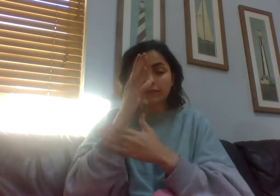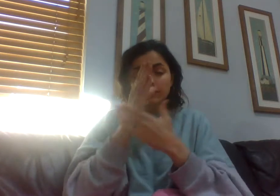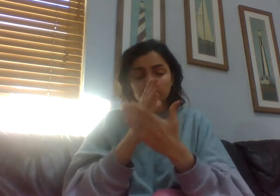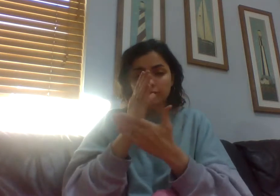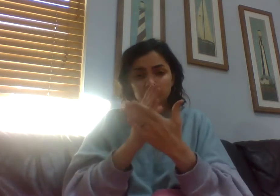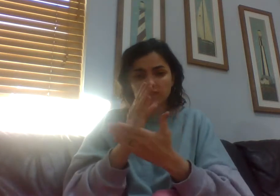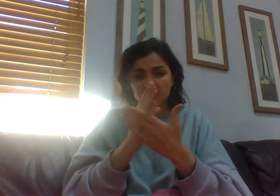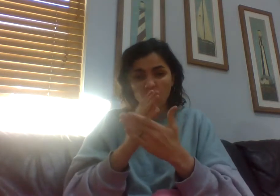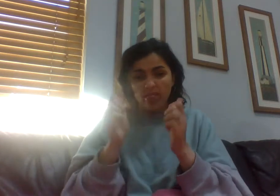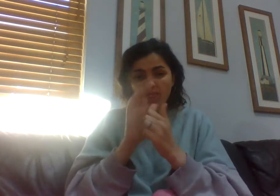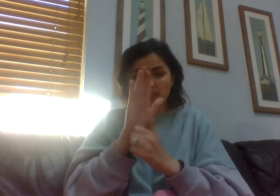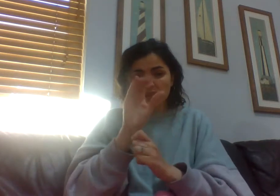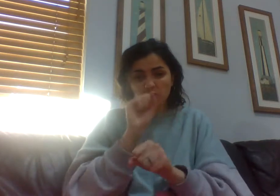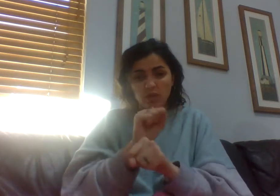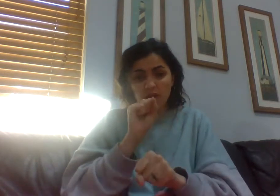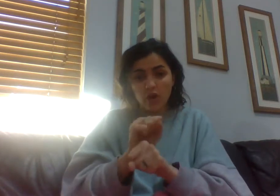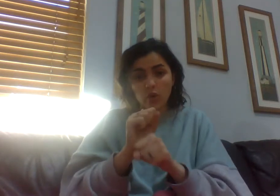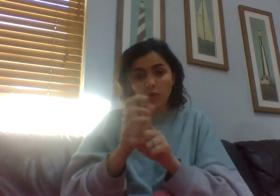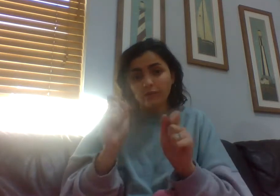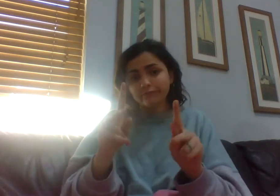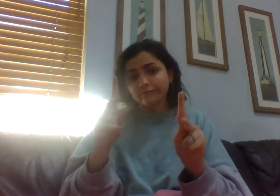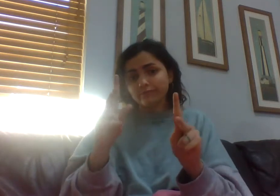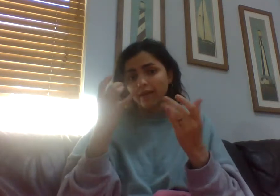concludes your lesson on Jacob Lawrence, the Migration series.